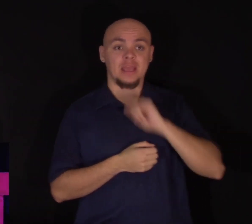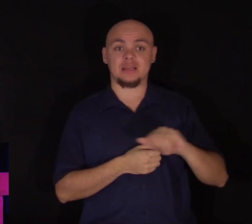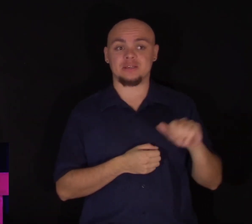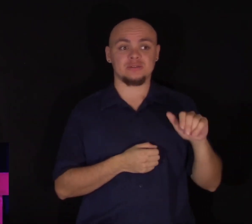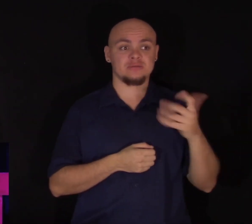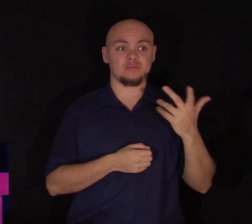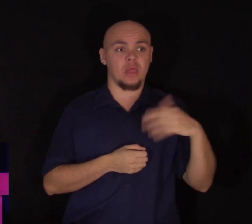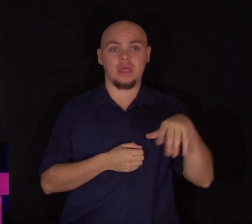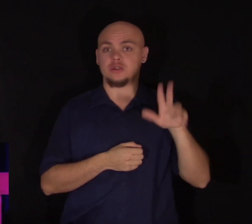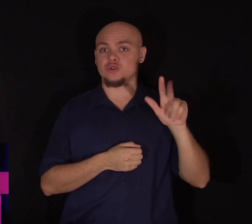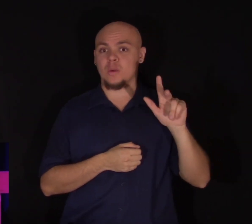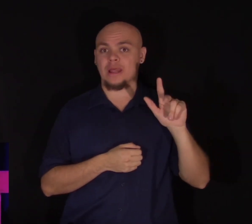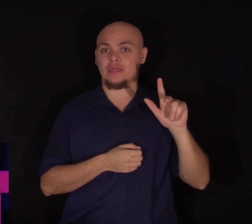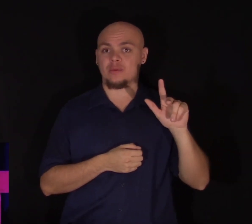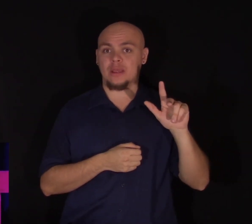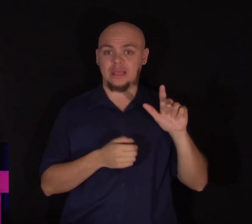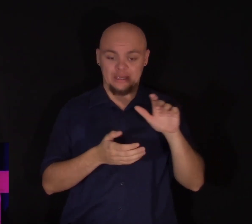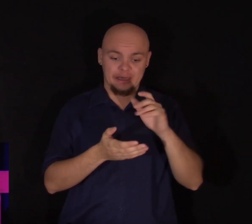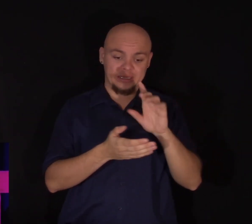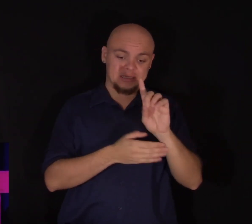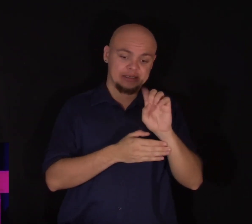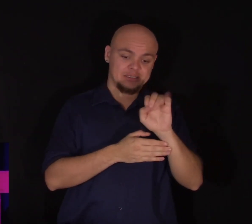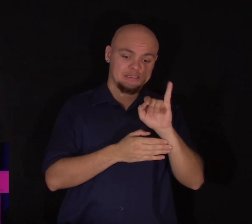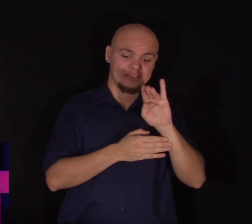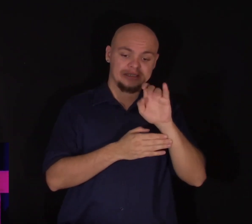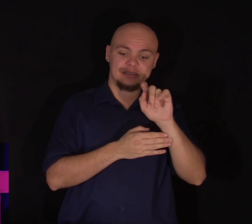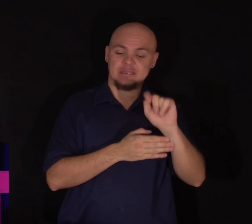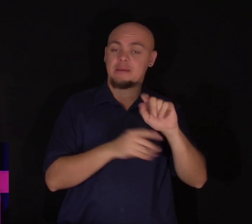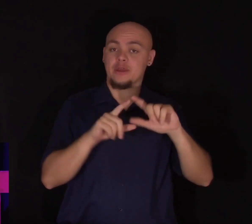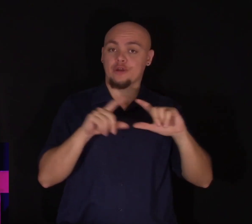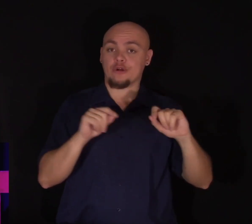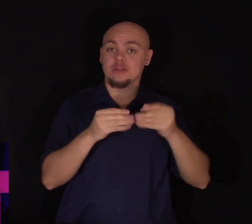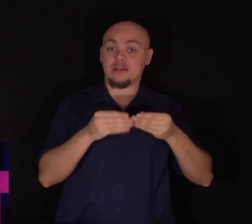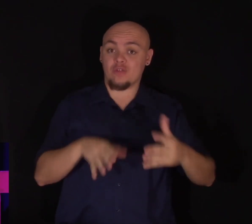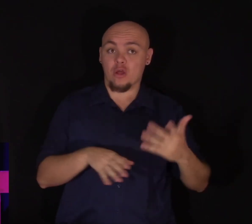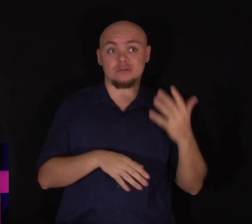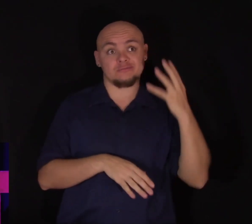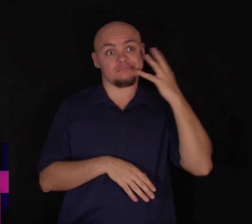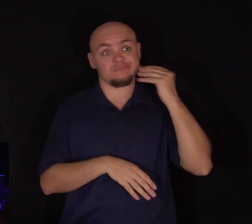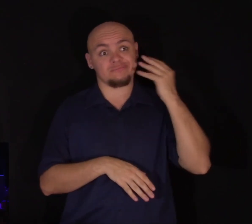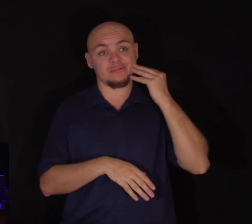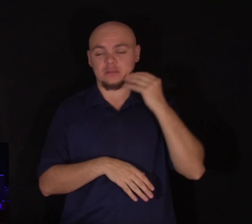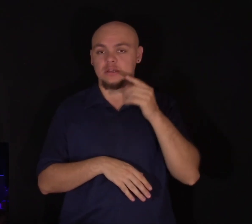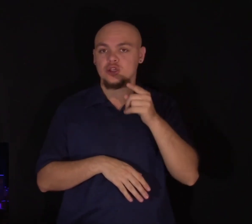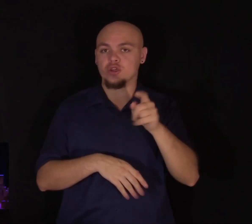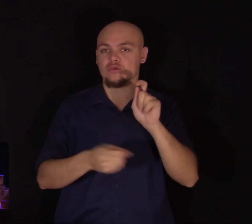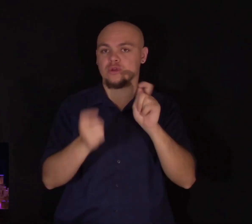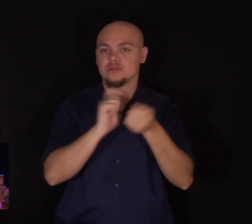cards can change the law, then I feel like you can do something too. Thank you very much. I've been Gina Martin.